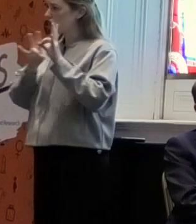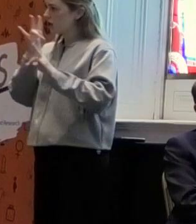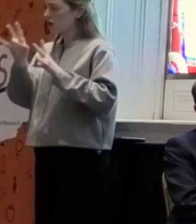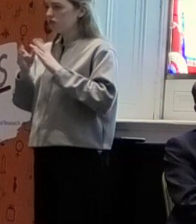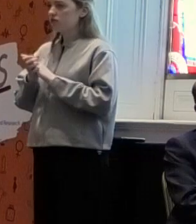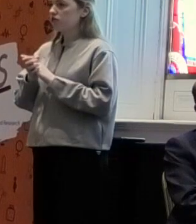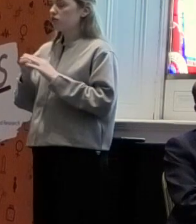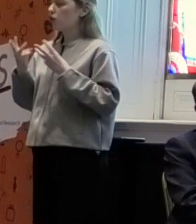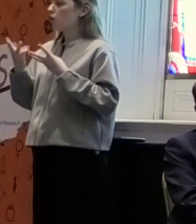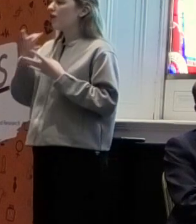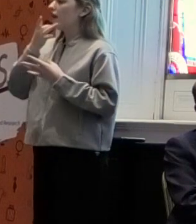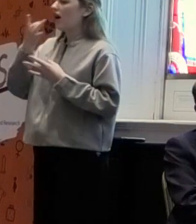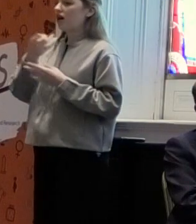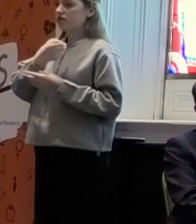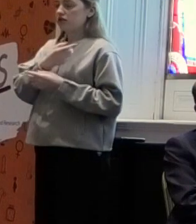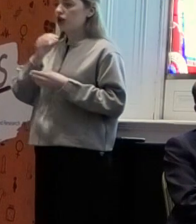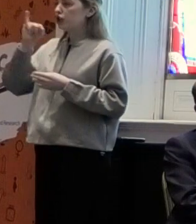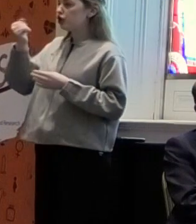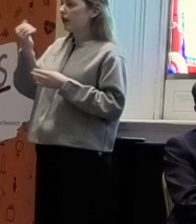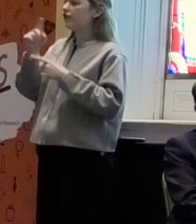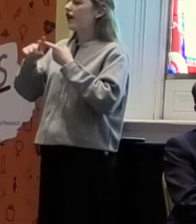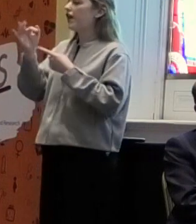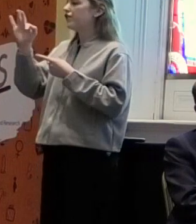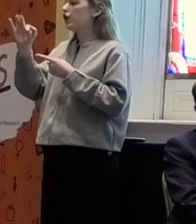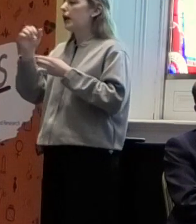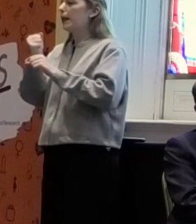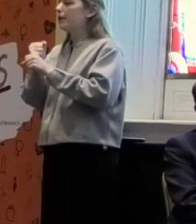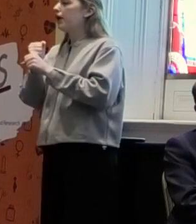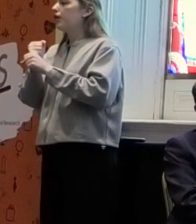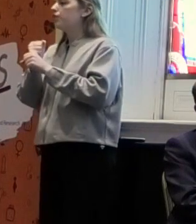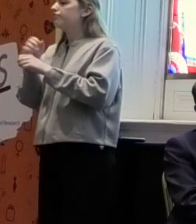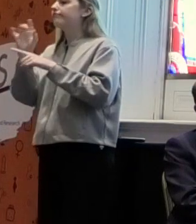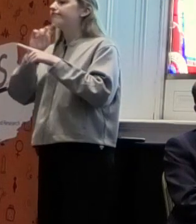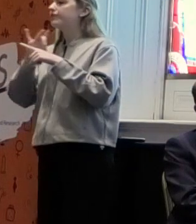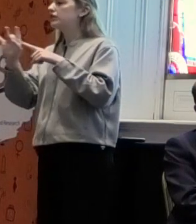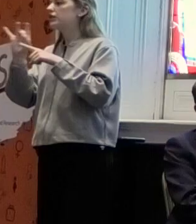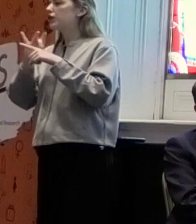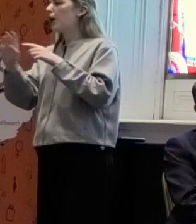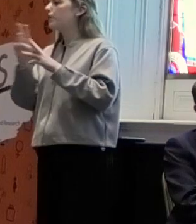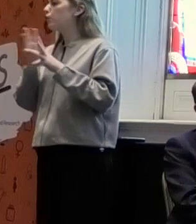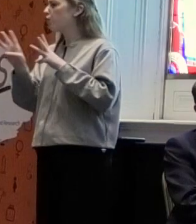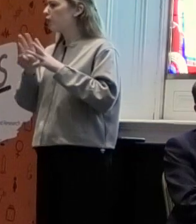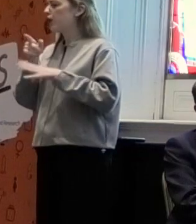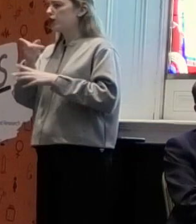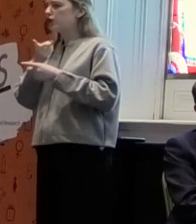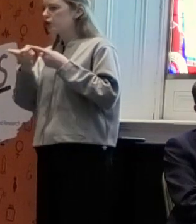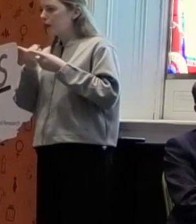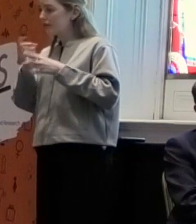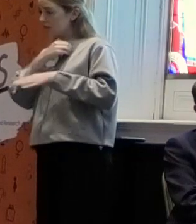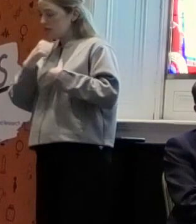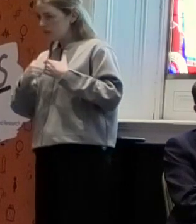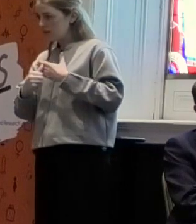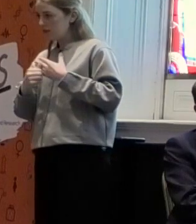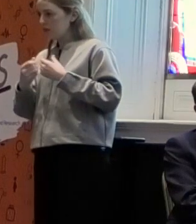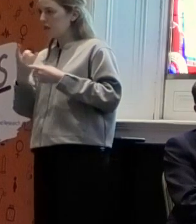ask Jennifer and Fergal about the kinds of work, the kinds of work that you're doing today that